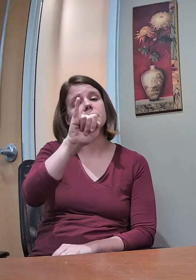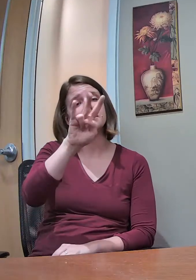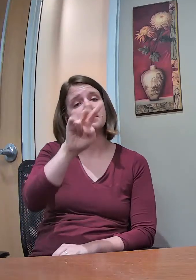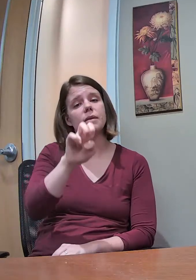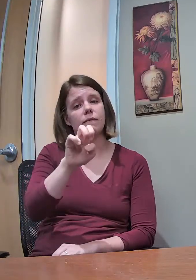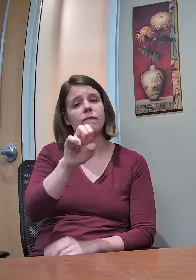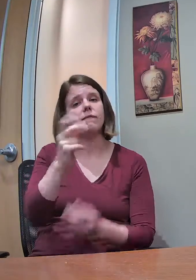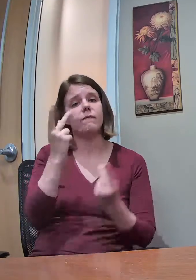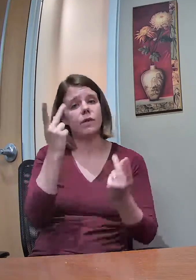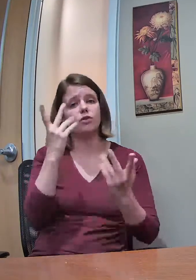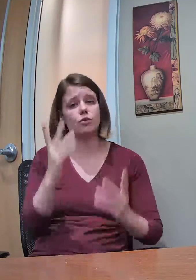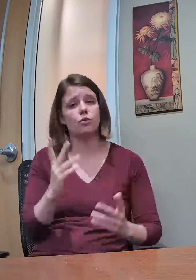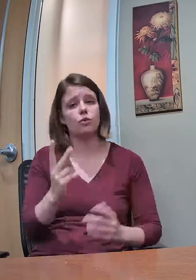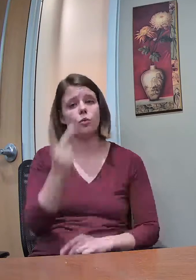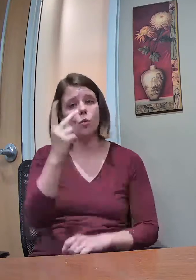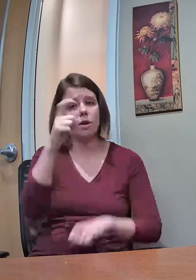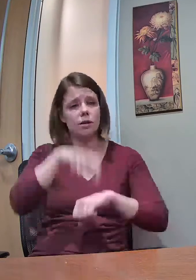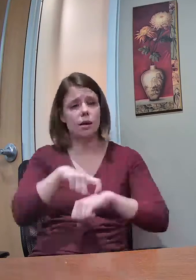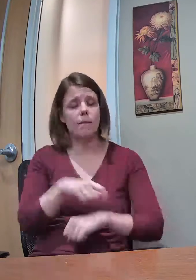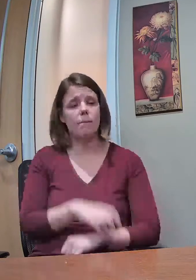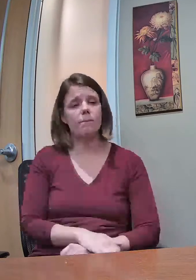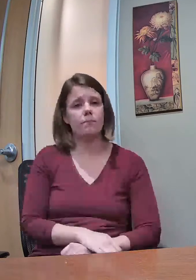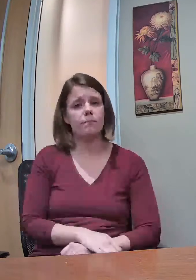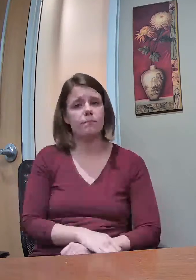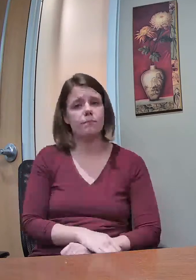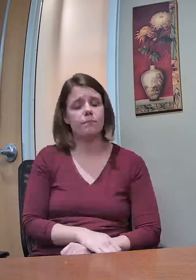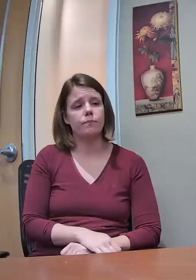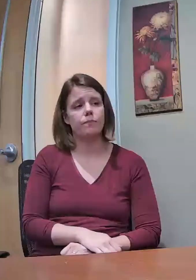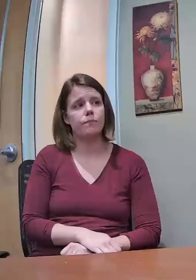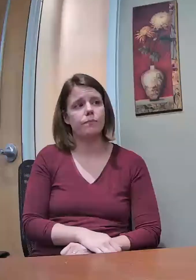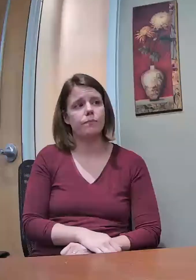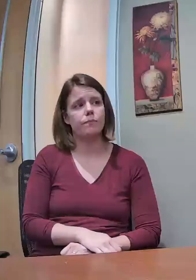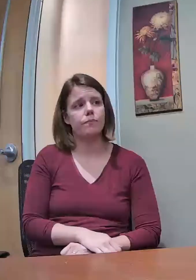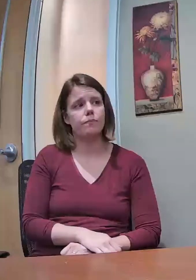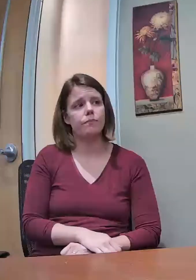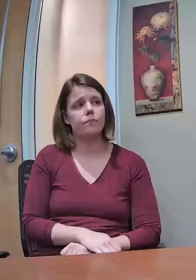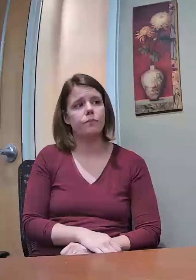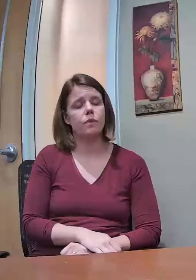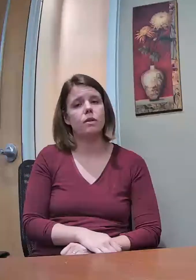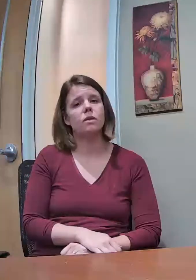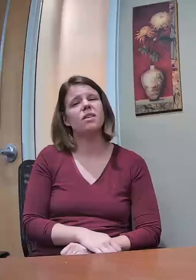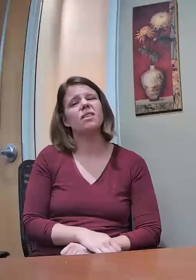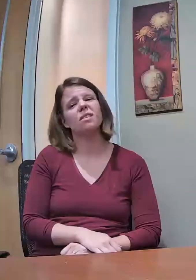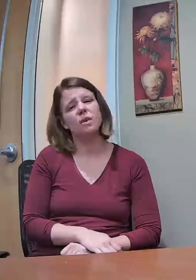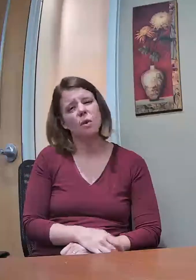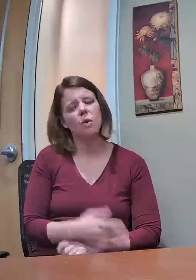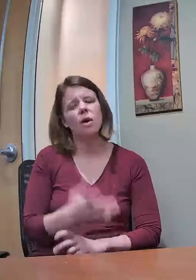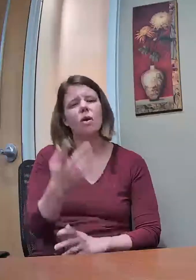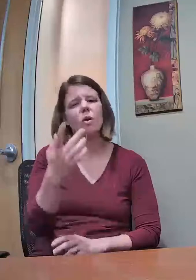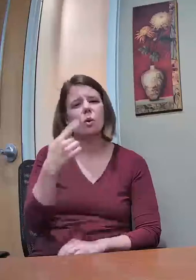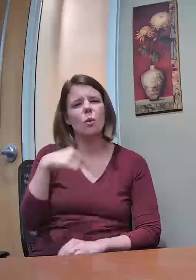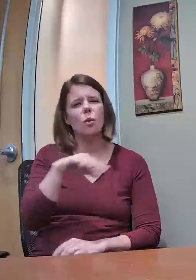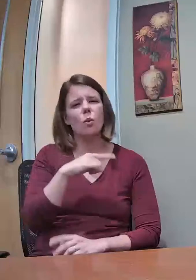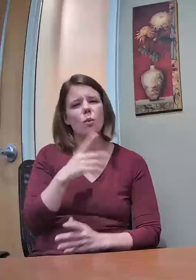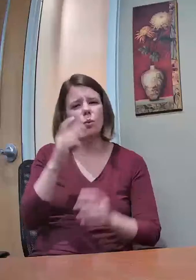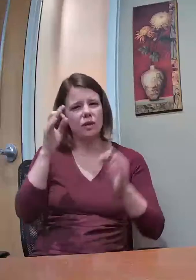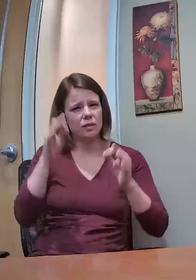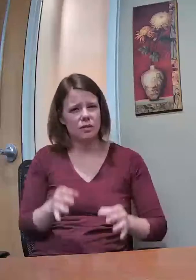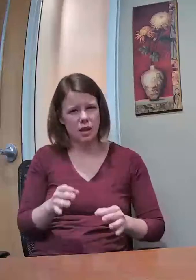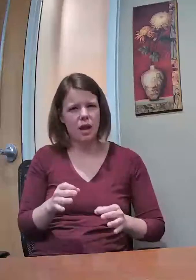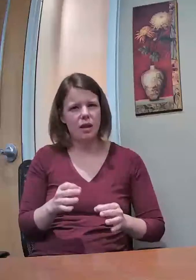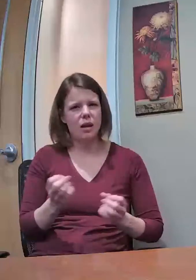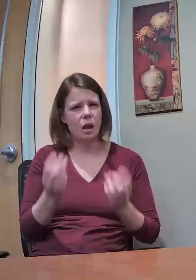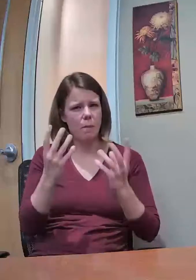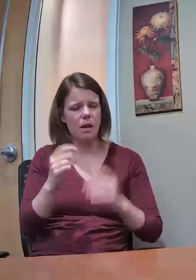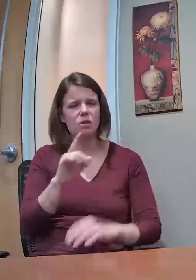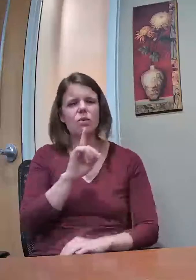determine the maximum number of palliative visitors. For example, to have 20 people coming in and out of